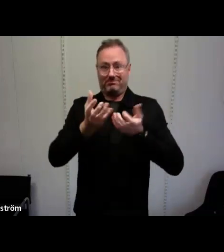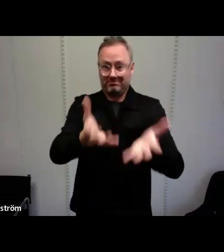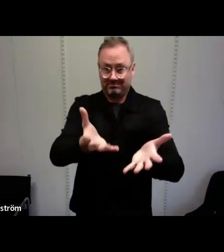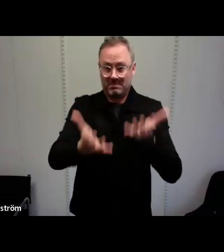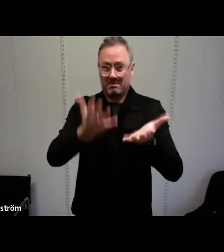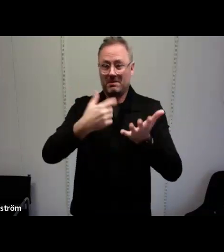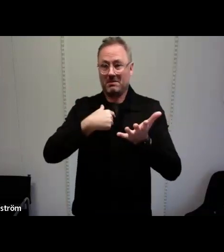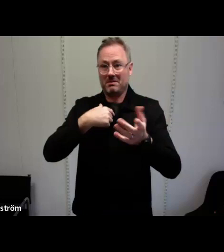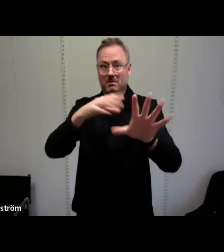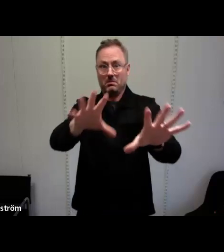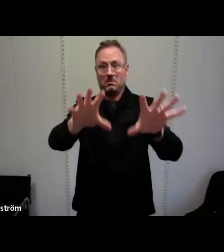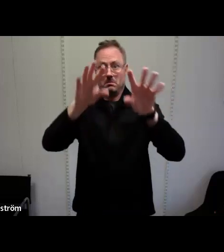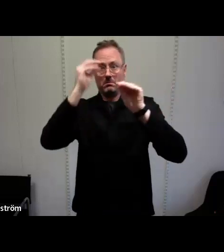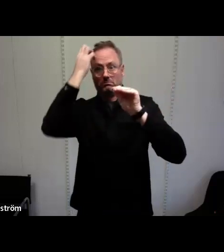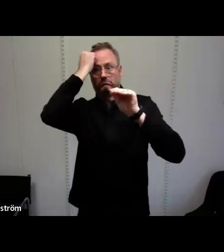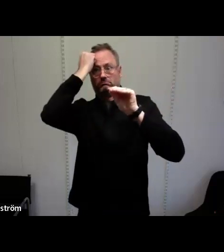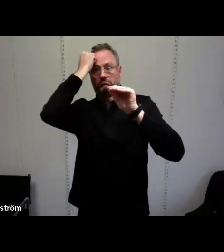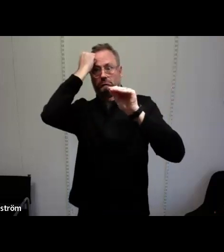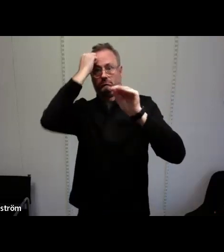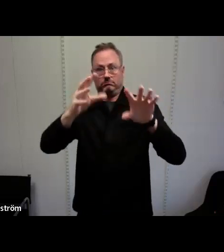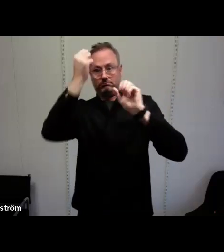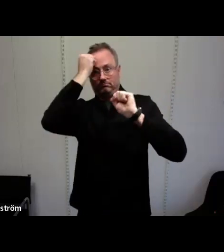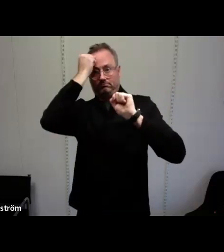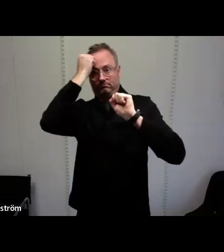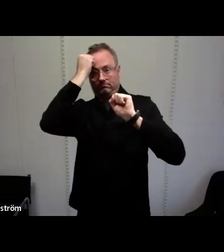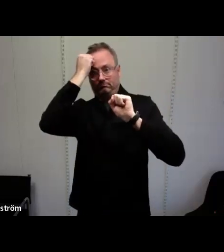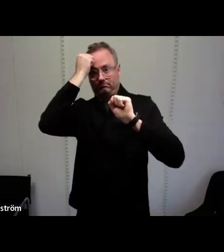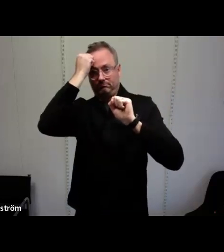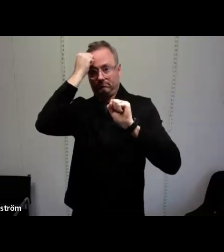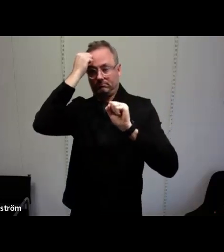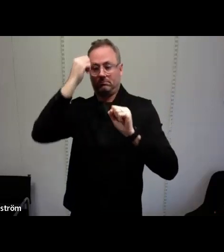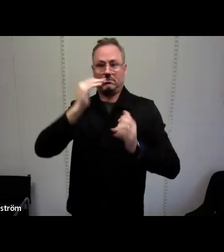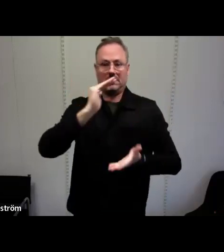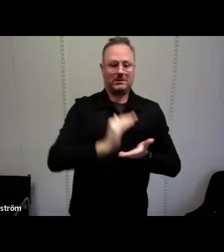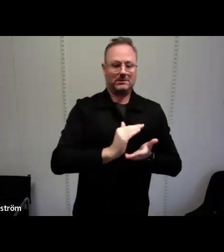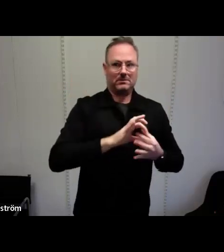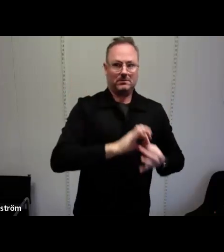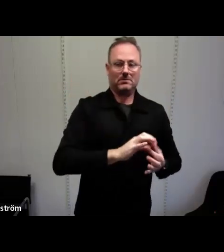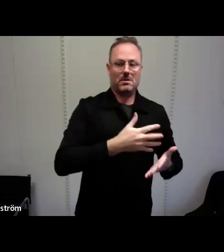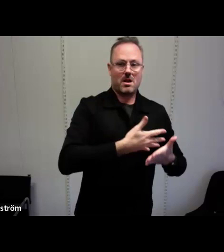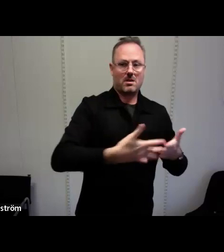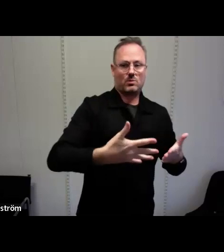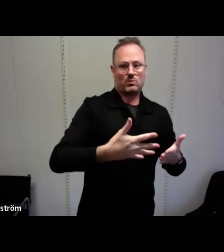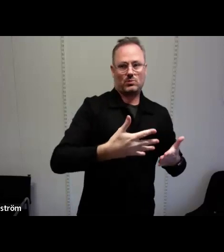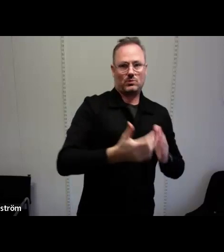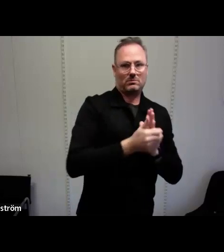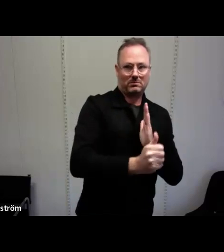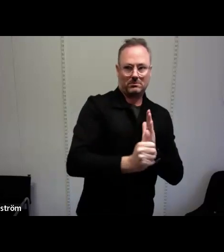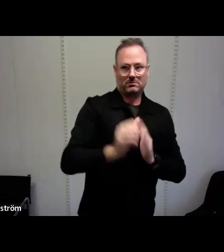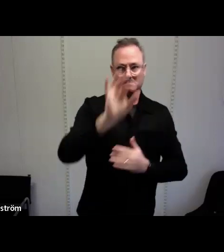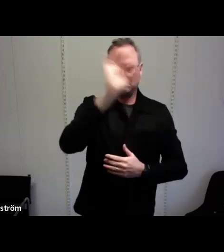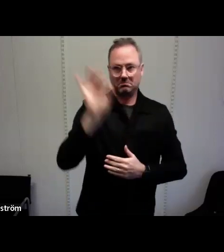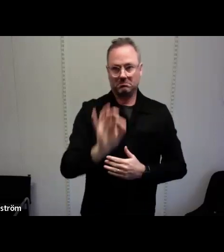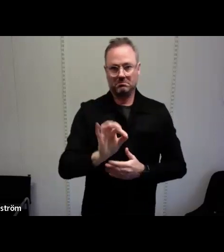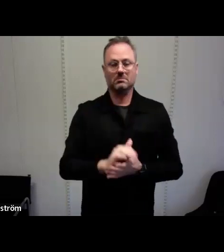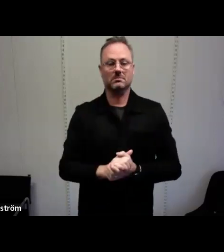So in terms of their ability to comprehend, and then reproduce what they are seeing, is